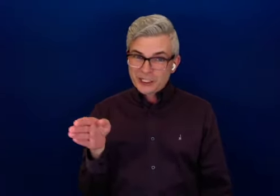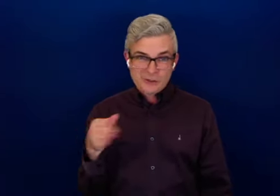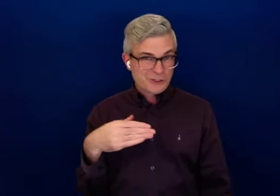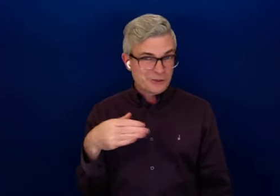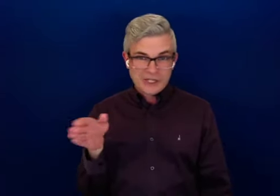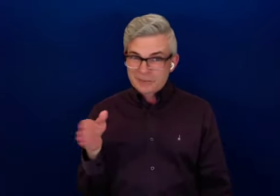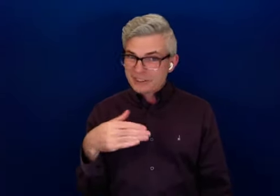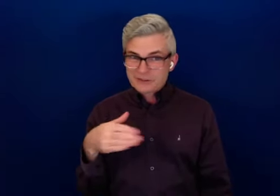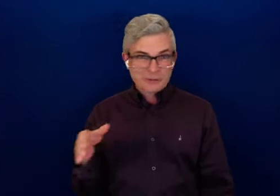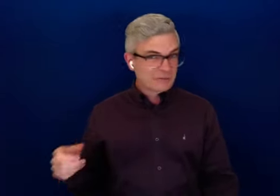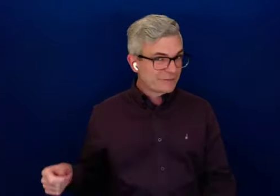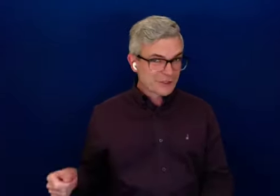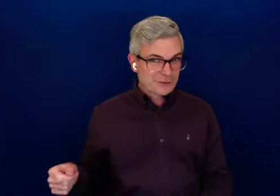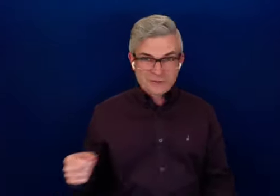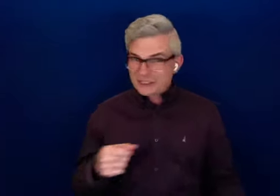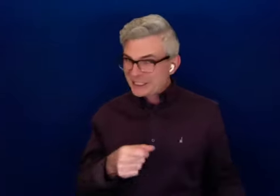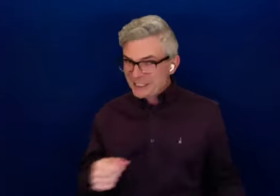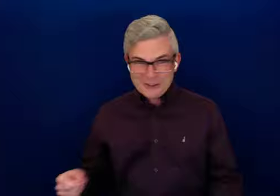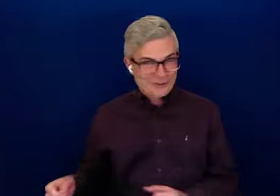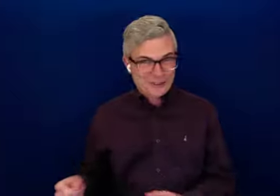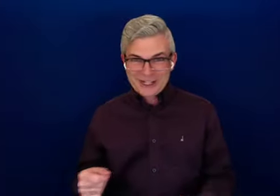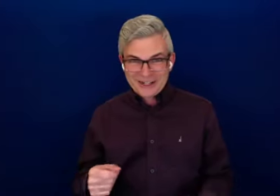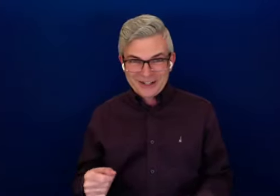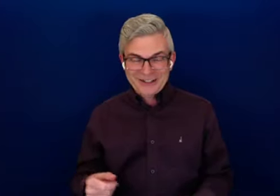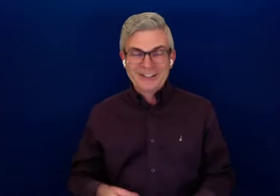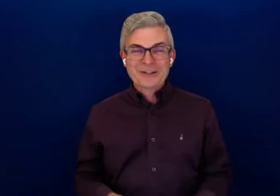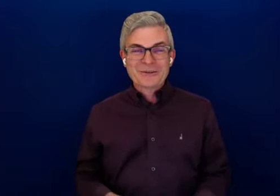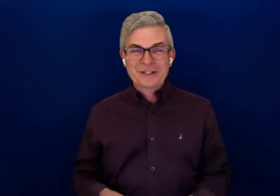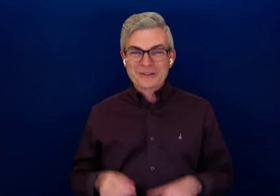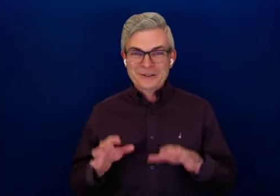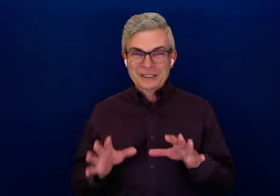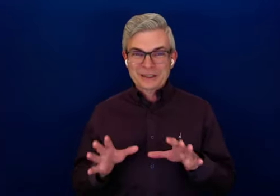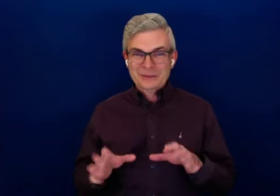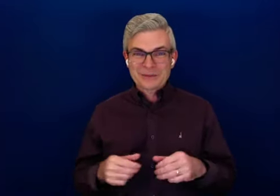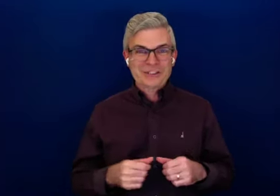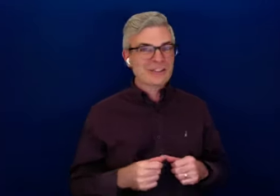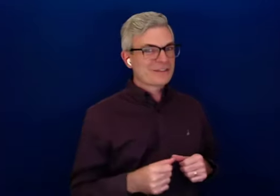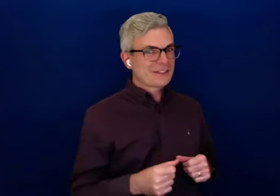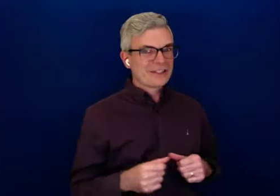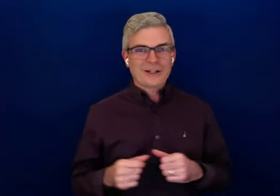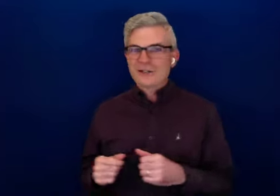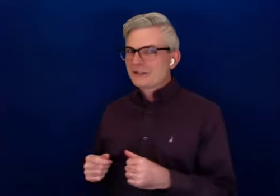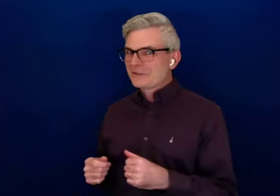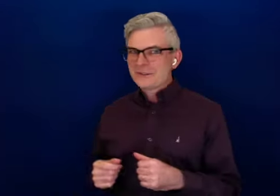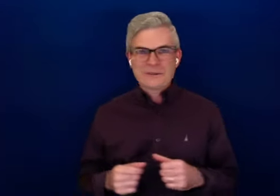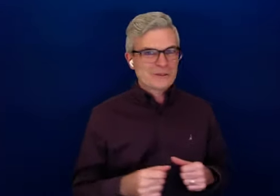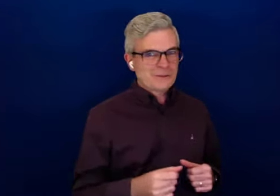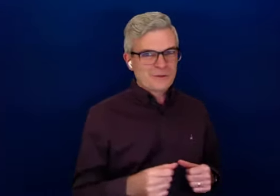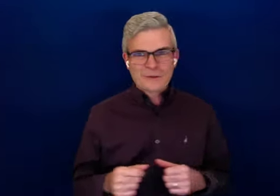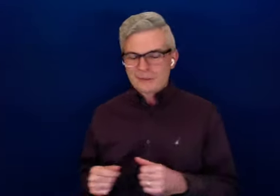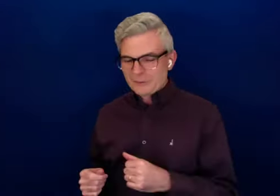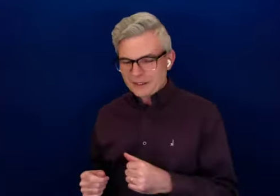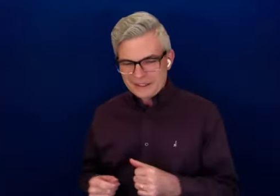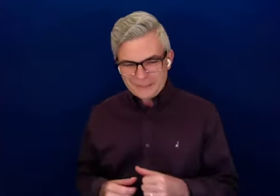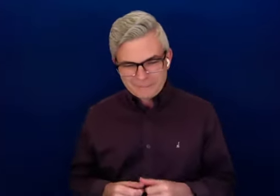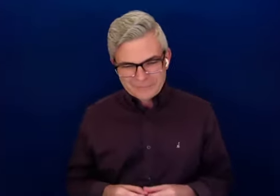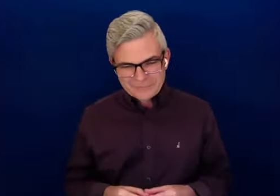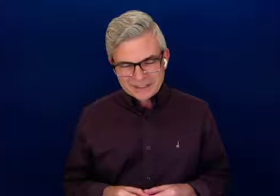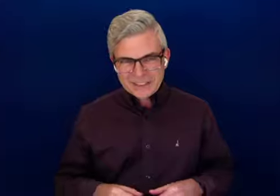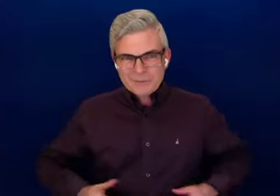chairs, do not be swiveling in your chair when you're doing the roll shift. All you have to do is move your upper body. Keep